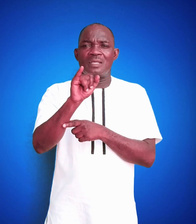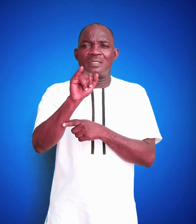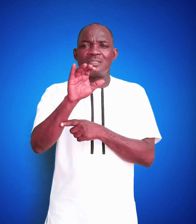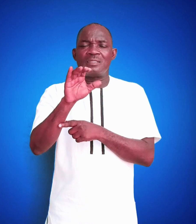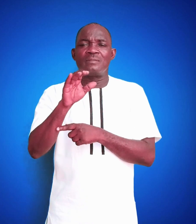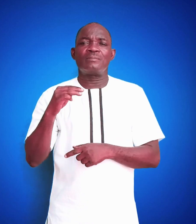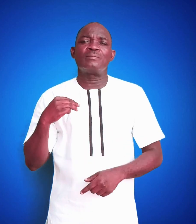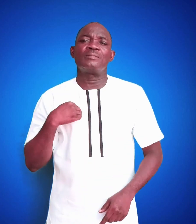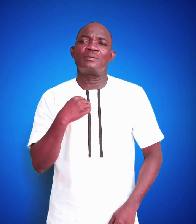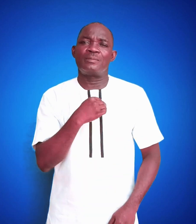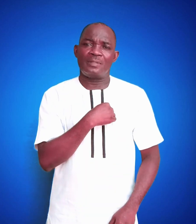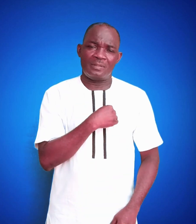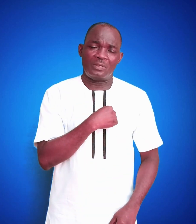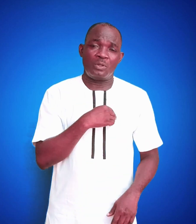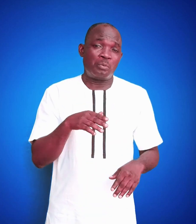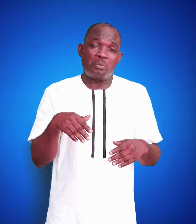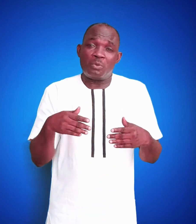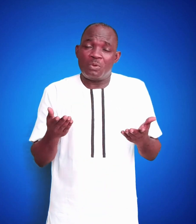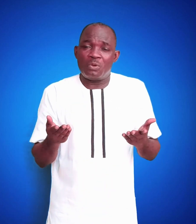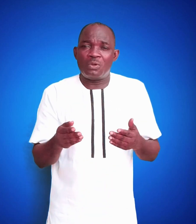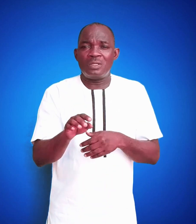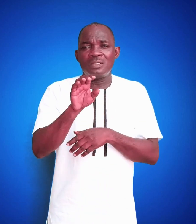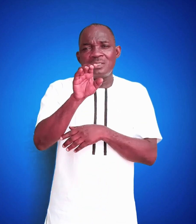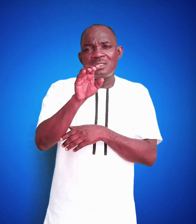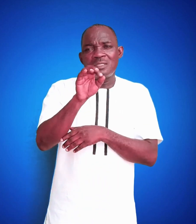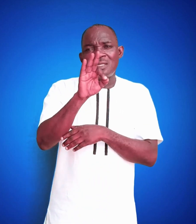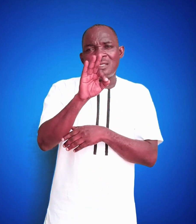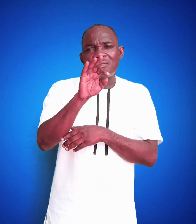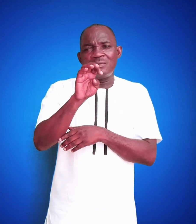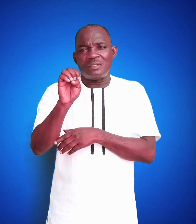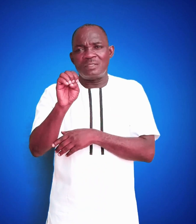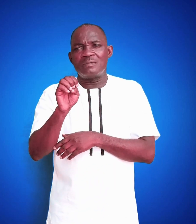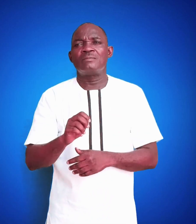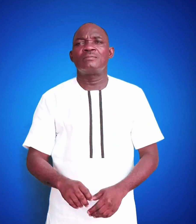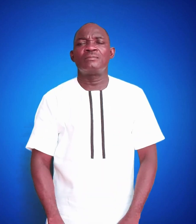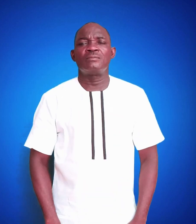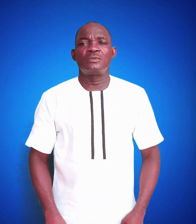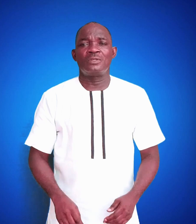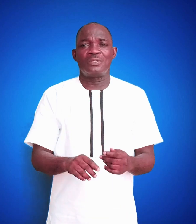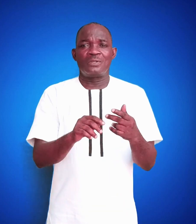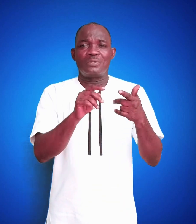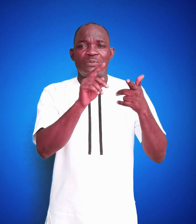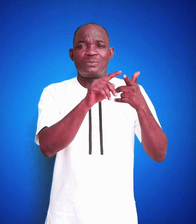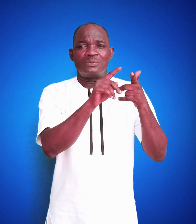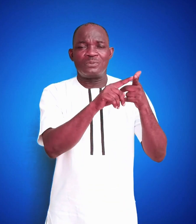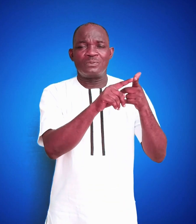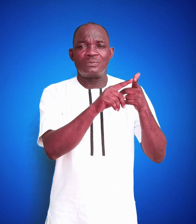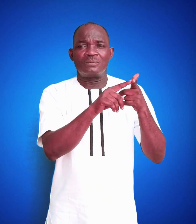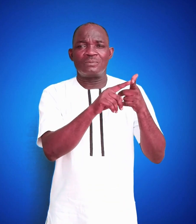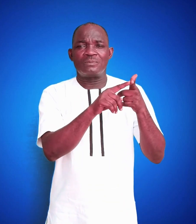CLIC member or CFP. 2.